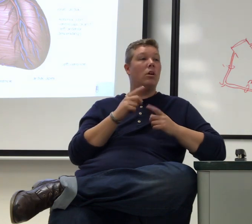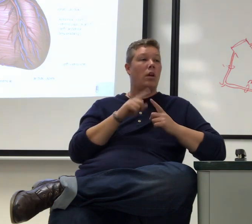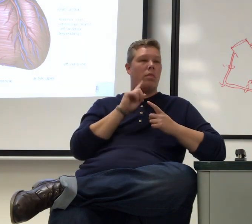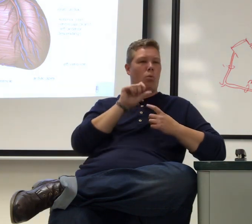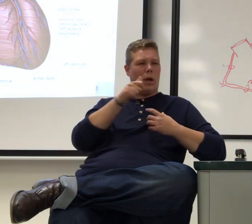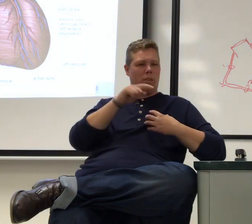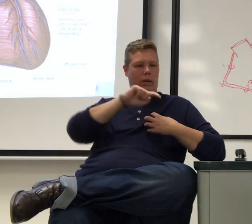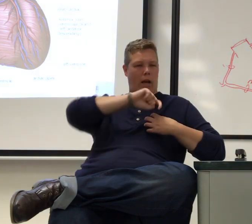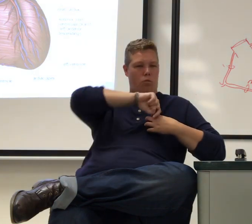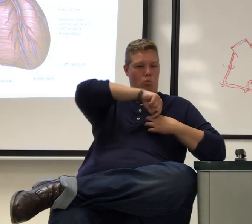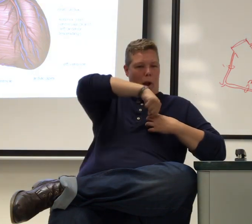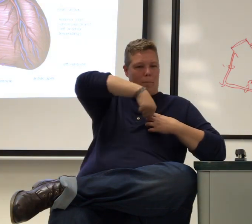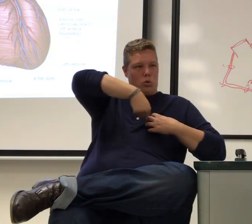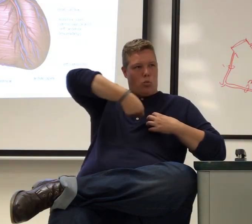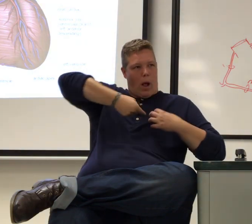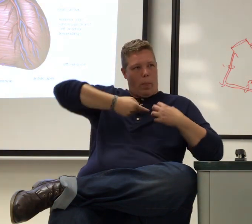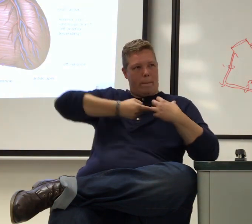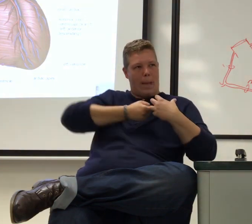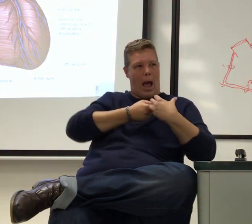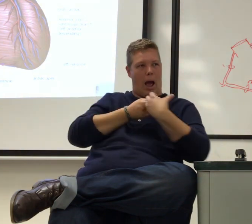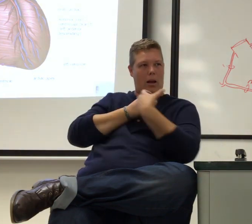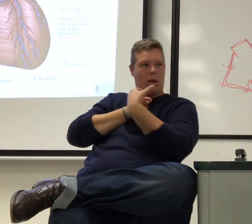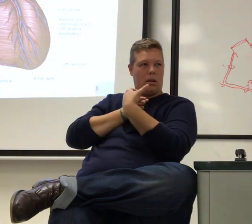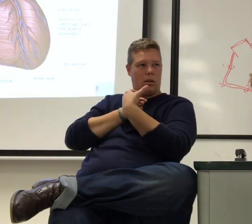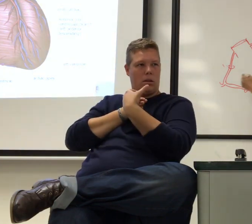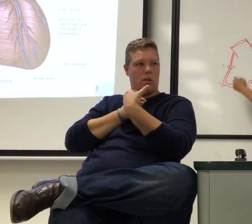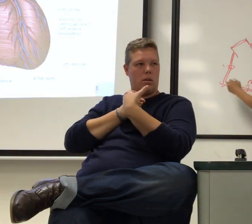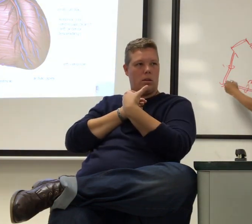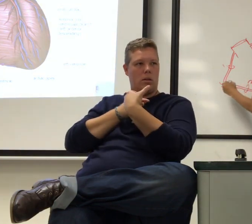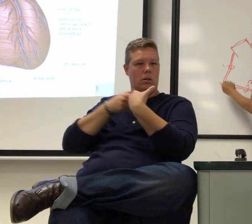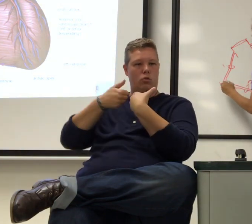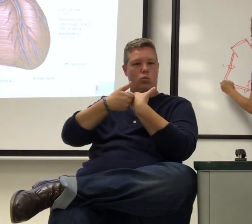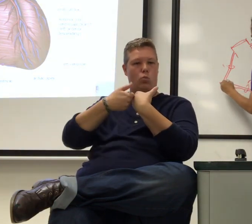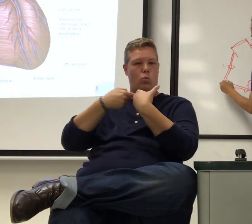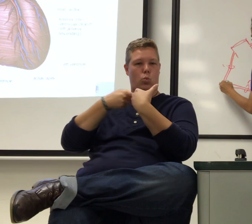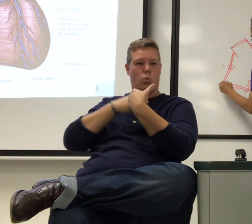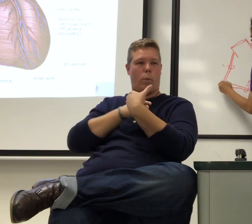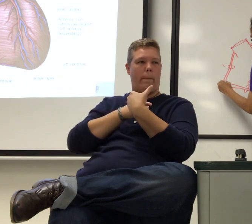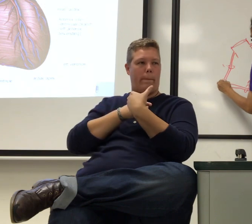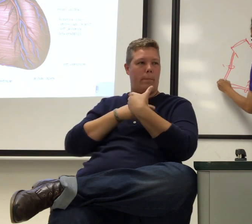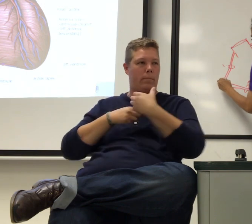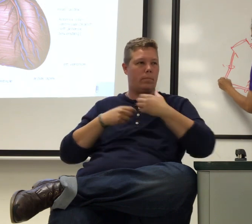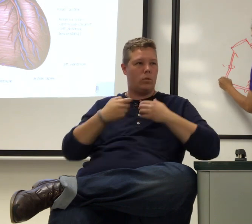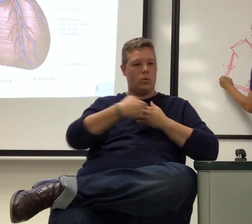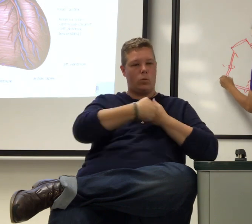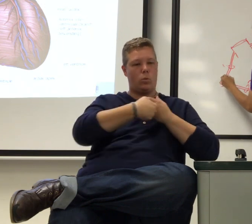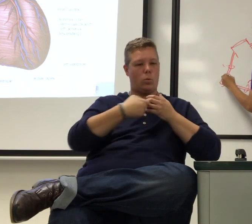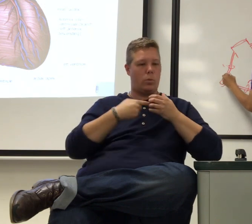wraps around the back.